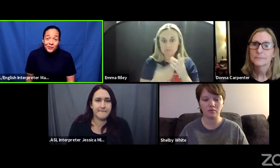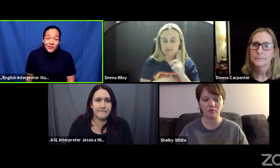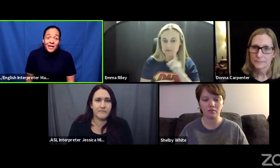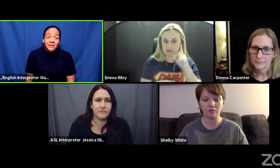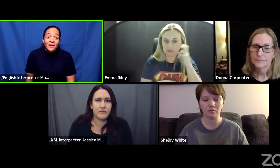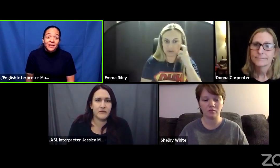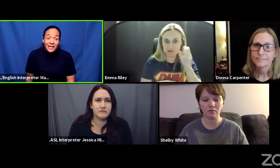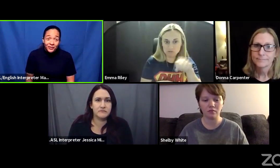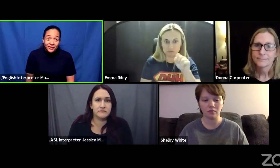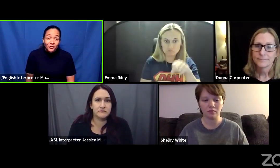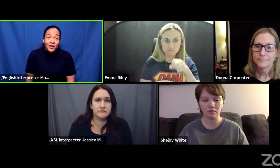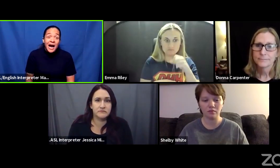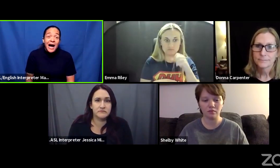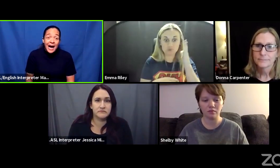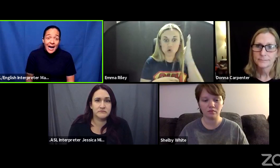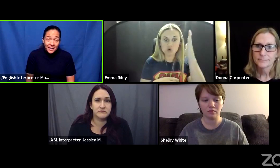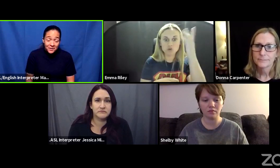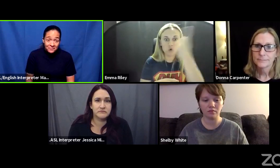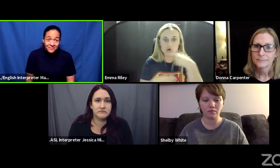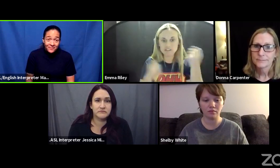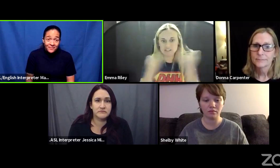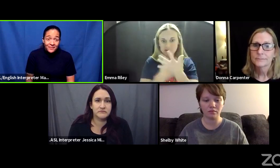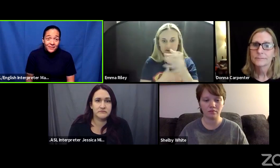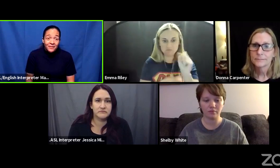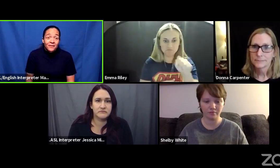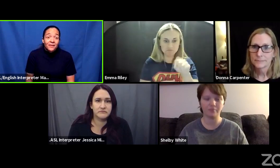Make sure your expectations are high.